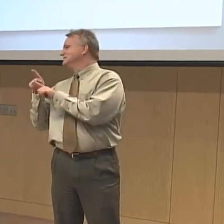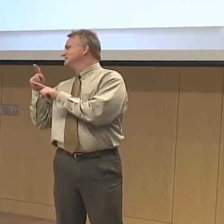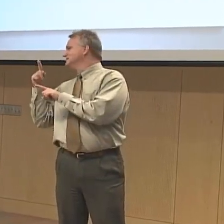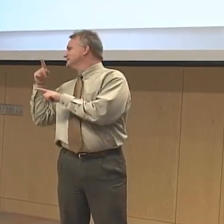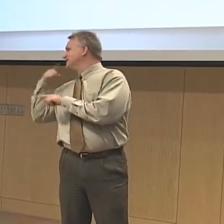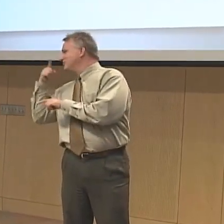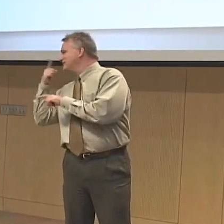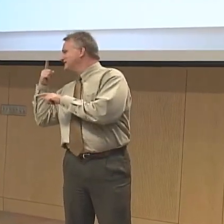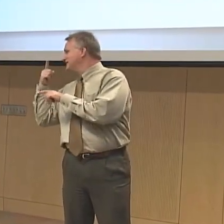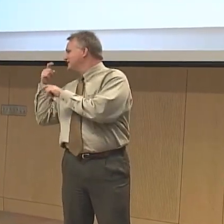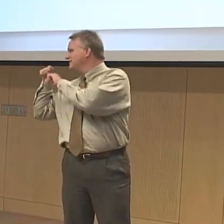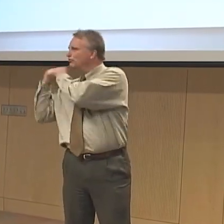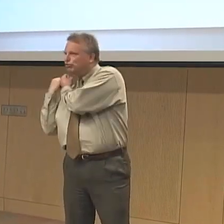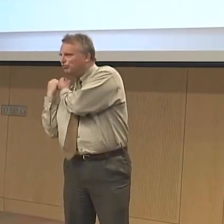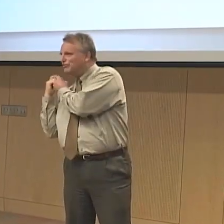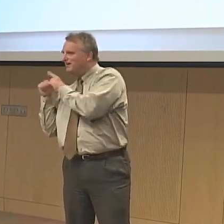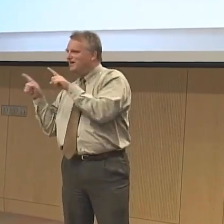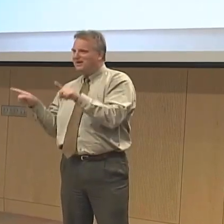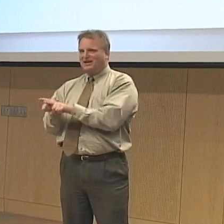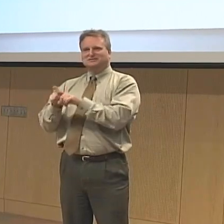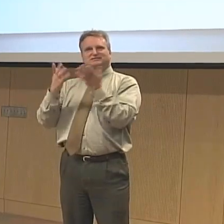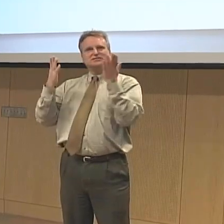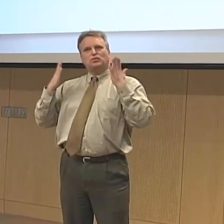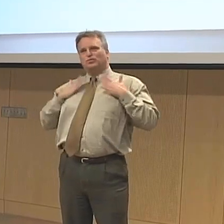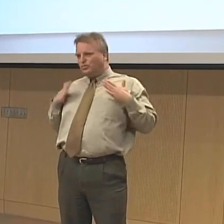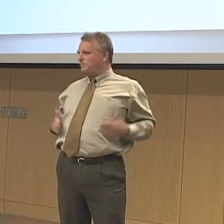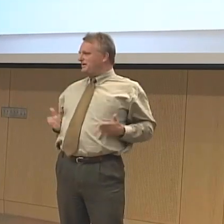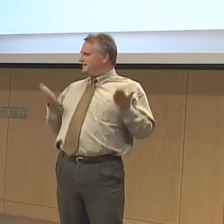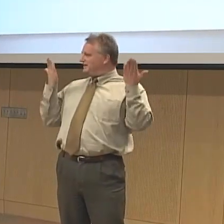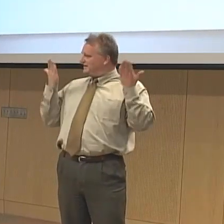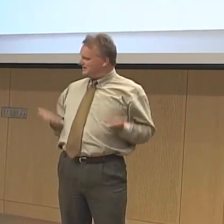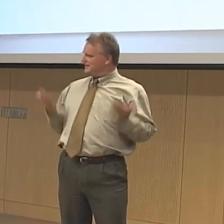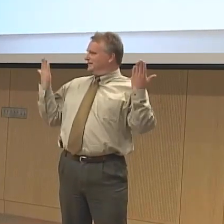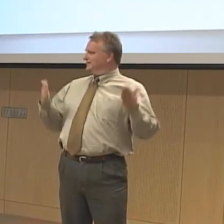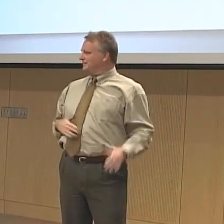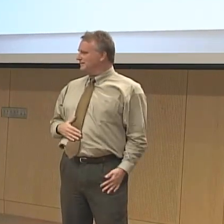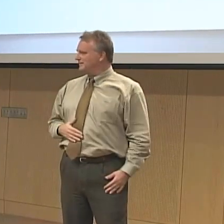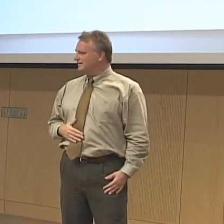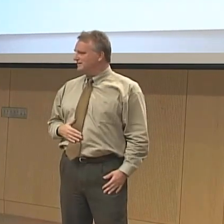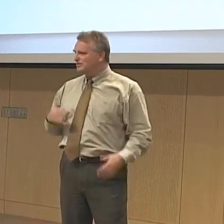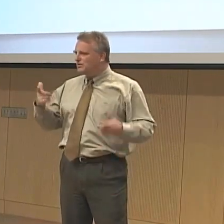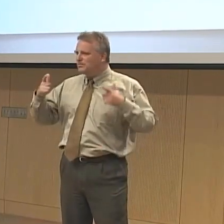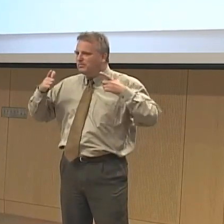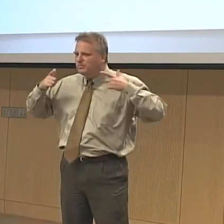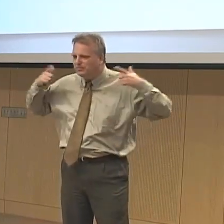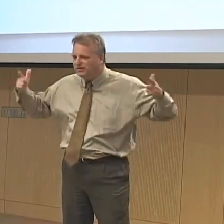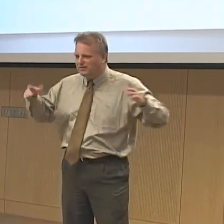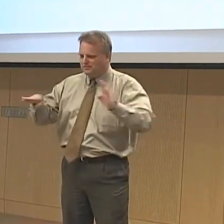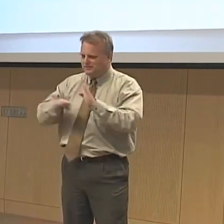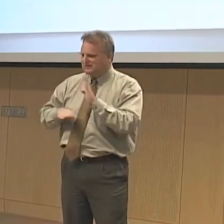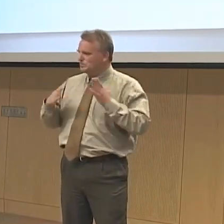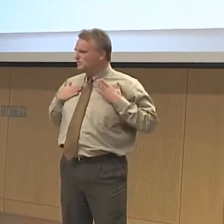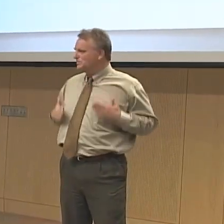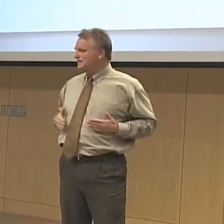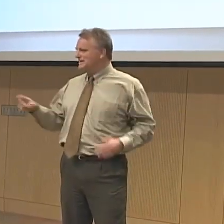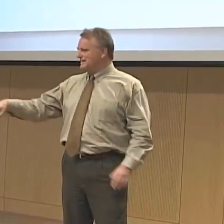not measured by their hearing, but just for who they are. And that's a basic human